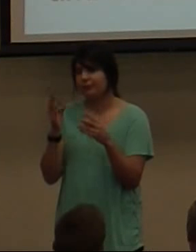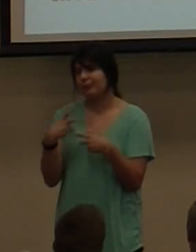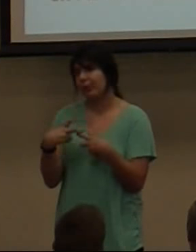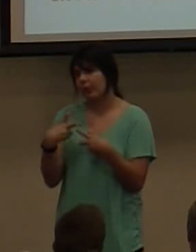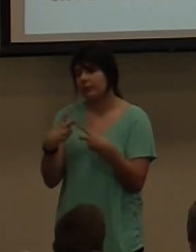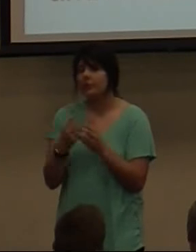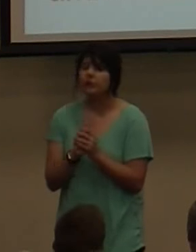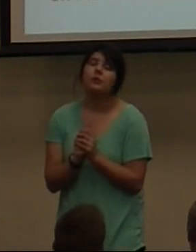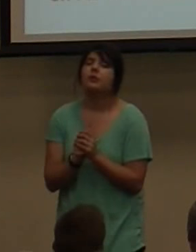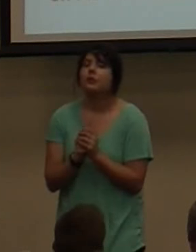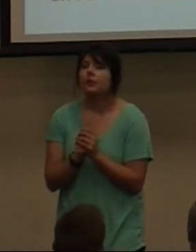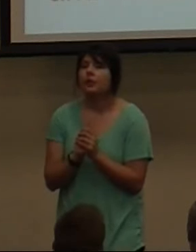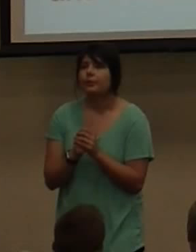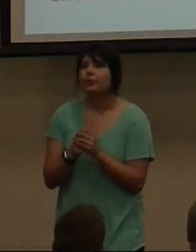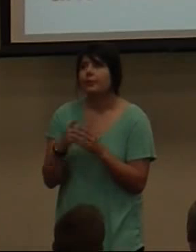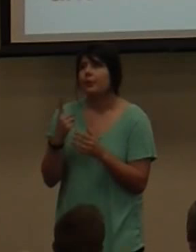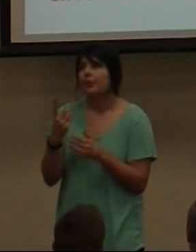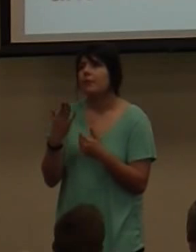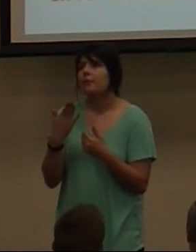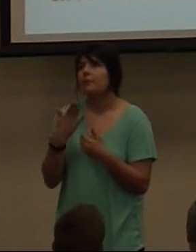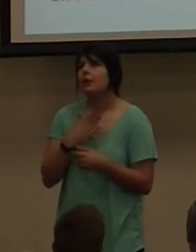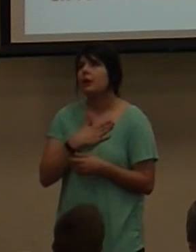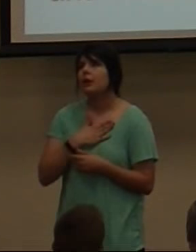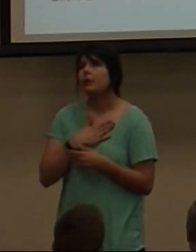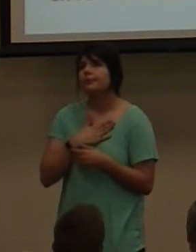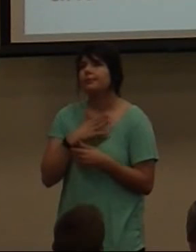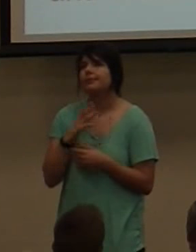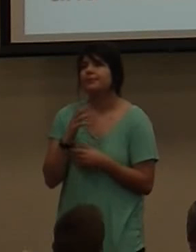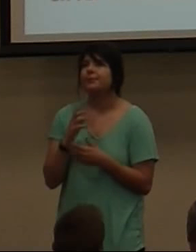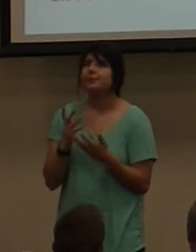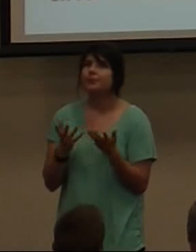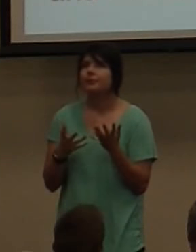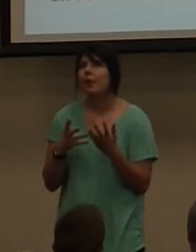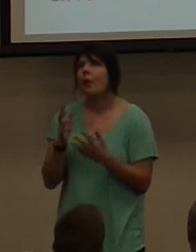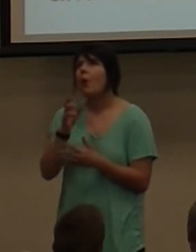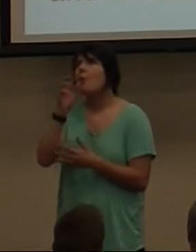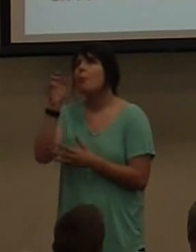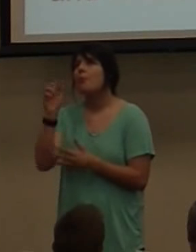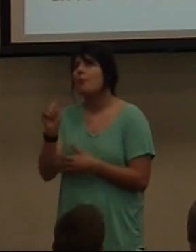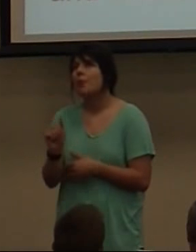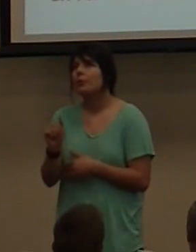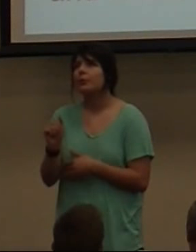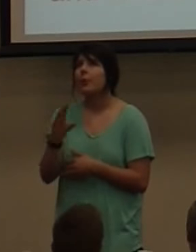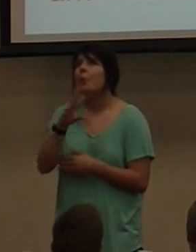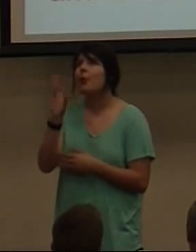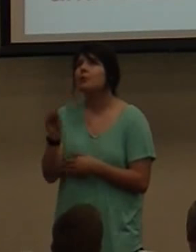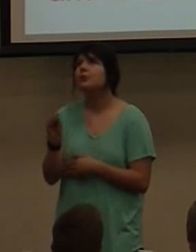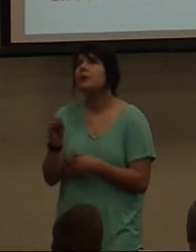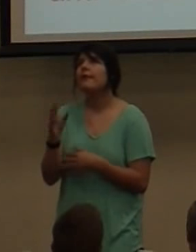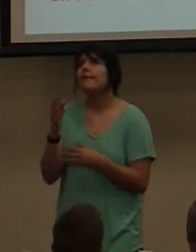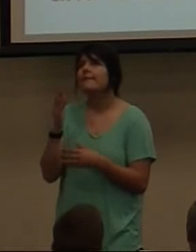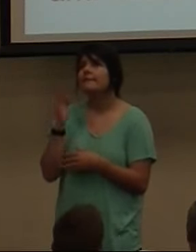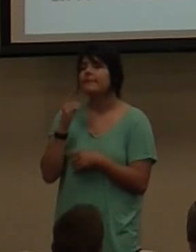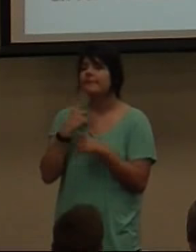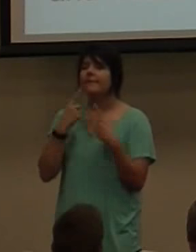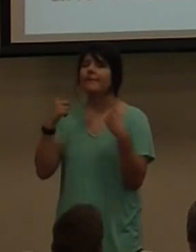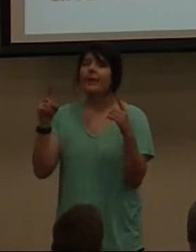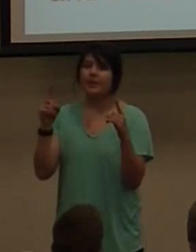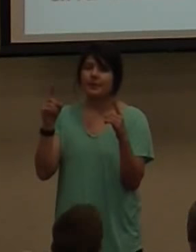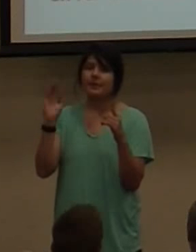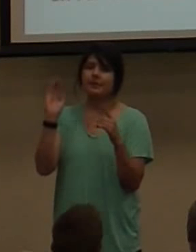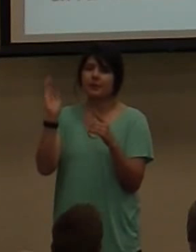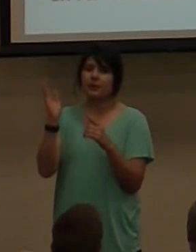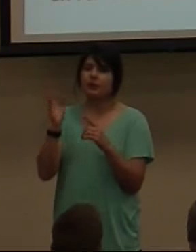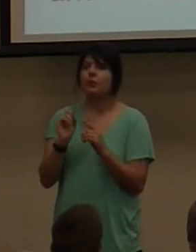my probably most famous speeches was when I spoke out at the